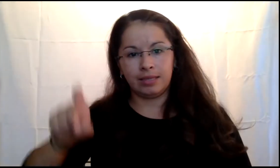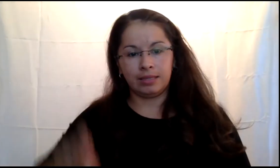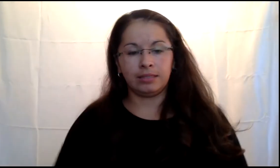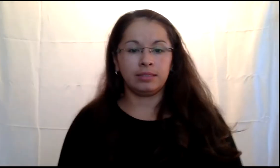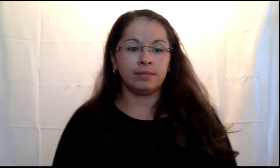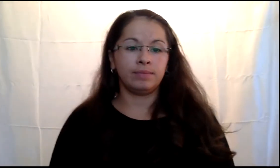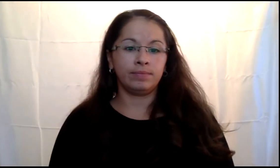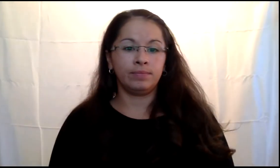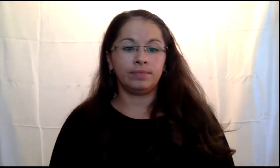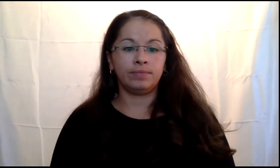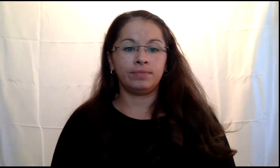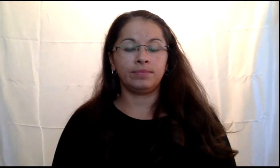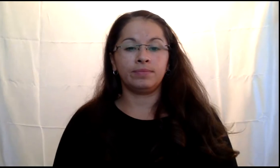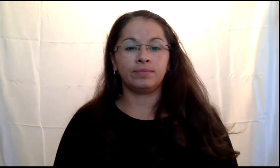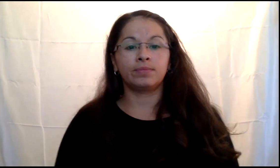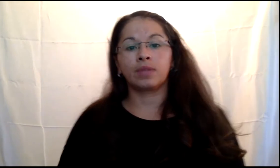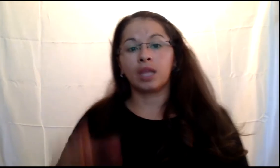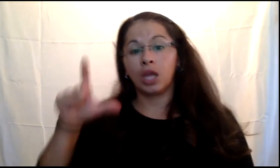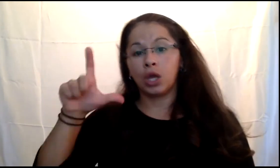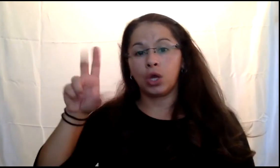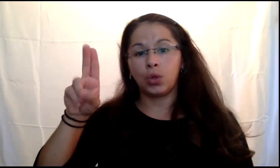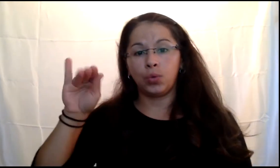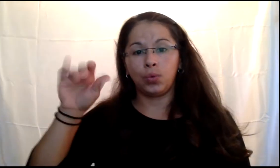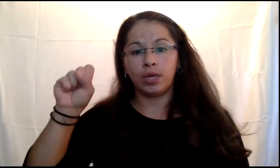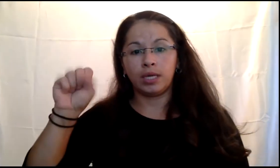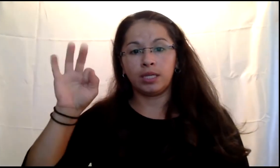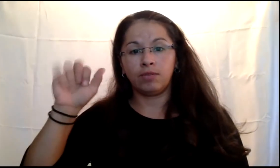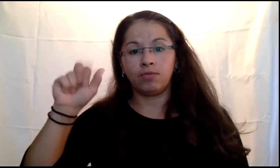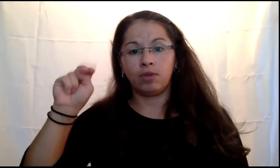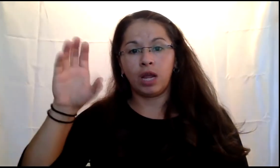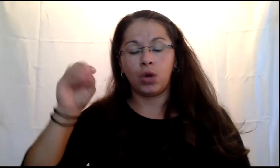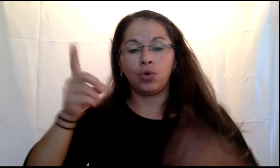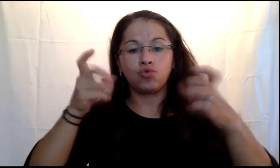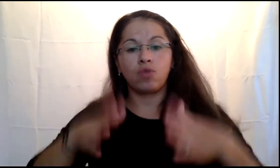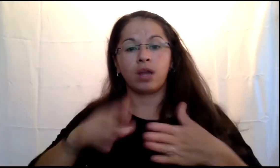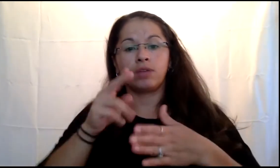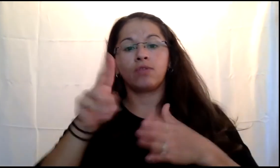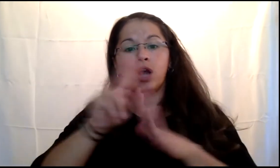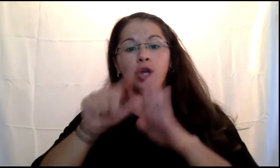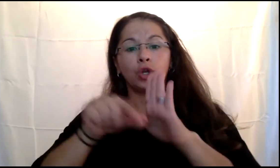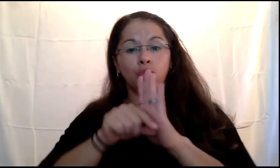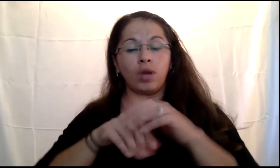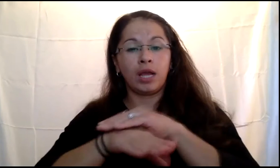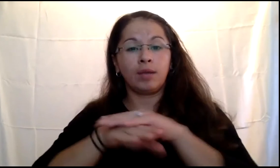Good afternoon, everybody. My name is Luis Franco. I'm the Director of Undergraduate Admissions at the University of North Texas at Dallas. Buenas